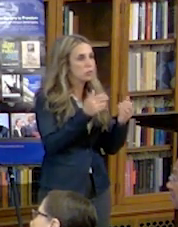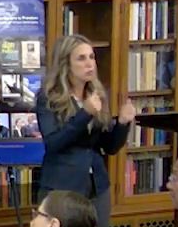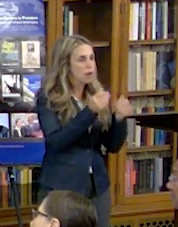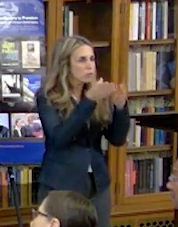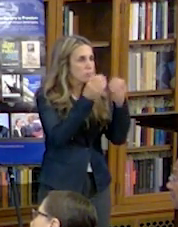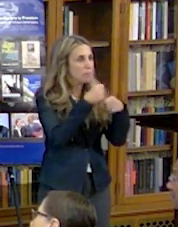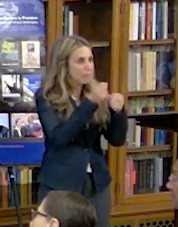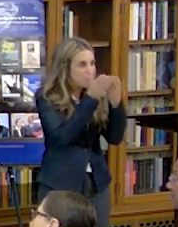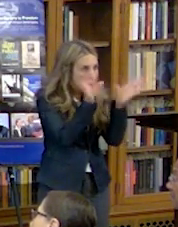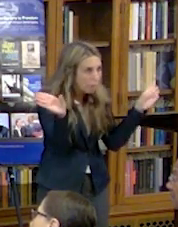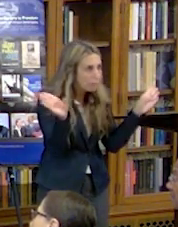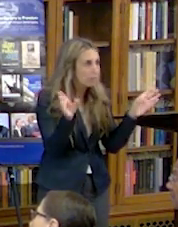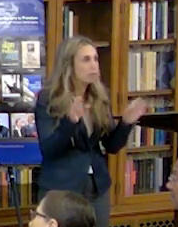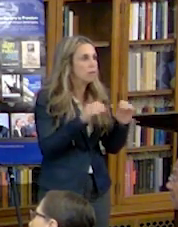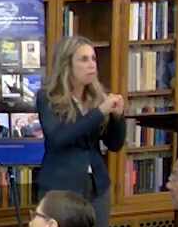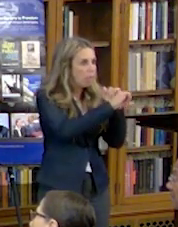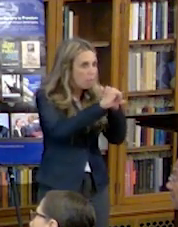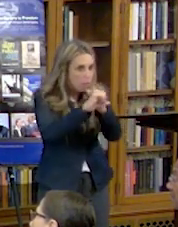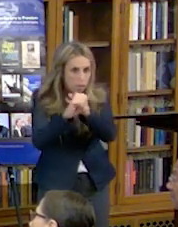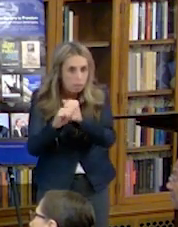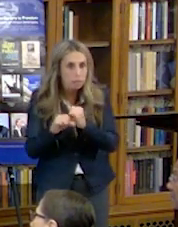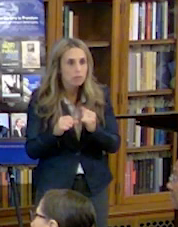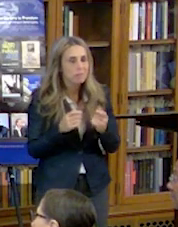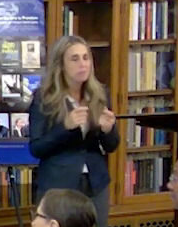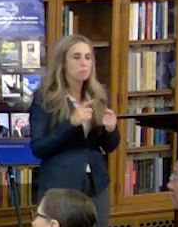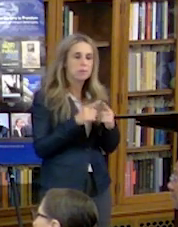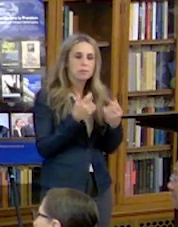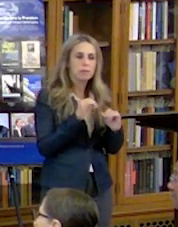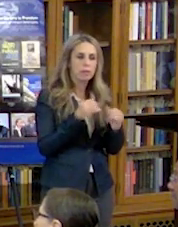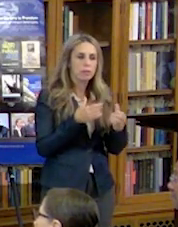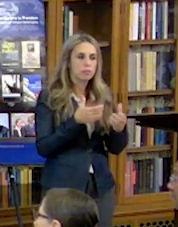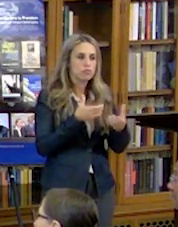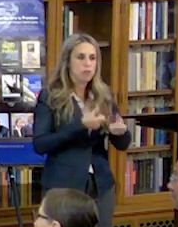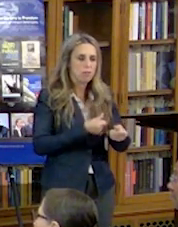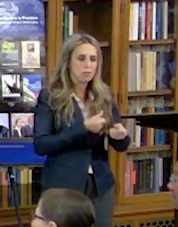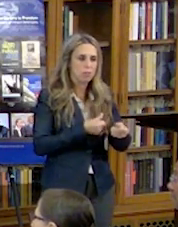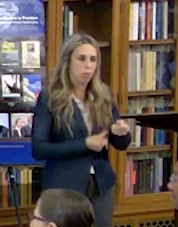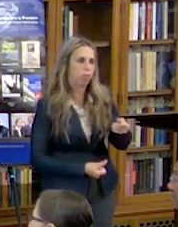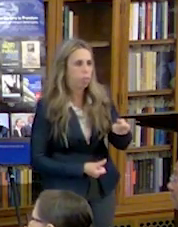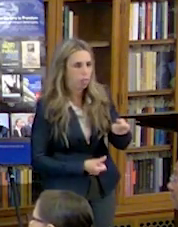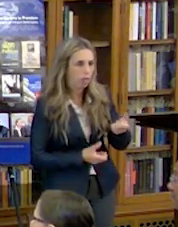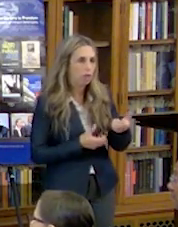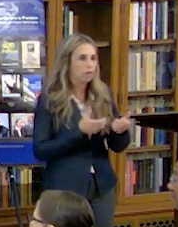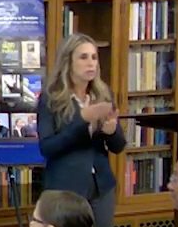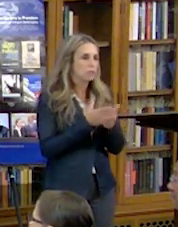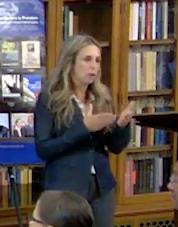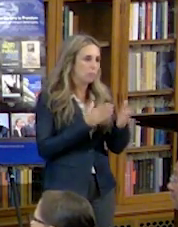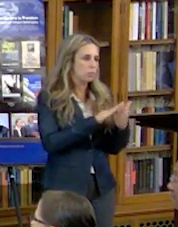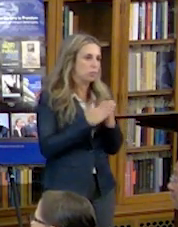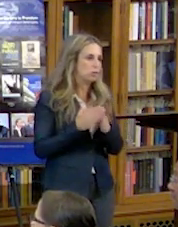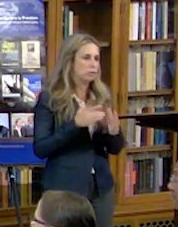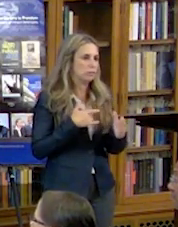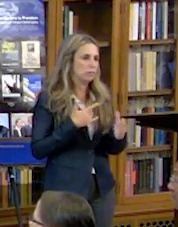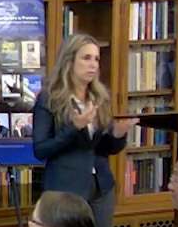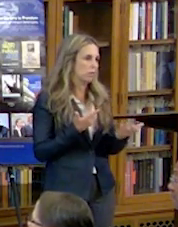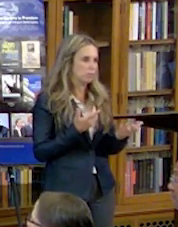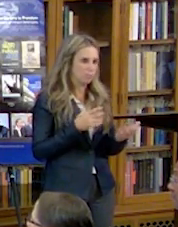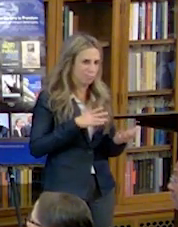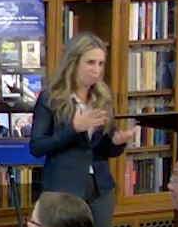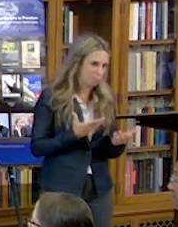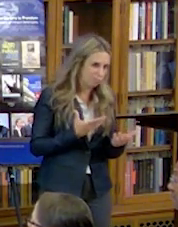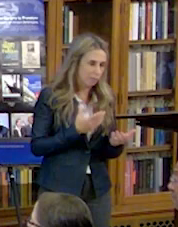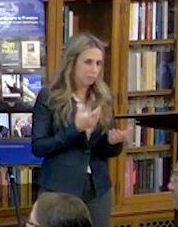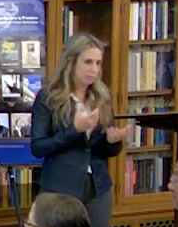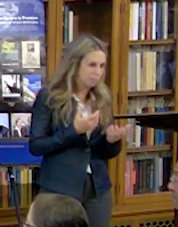it and you know there's still mistrust from communities um to